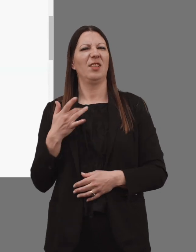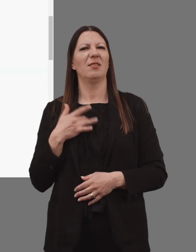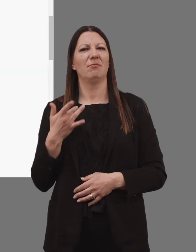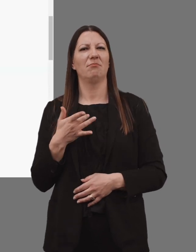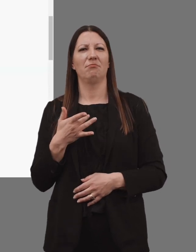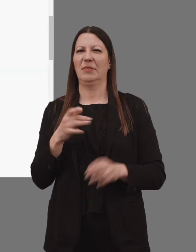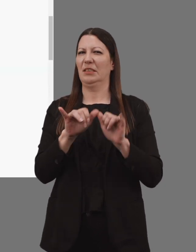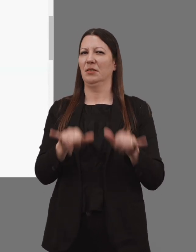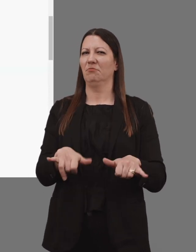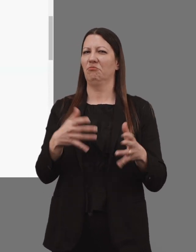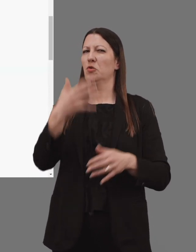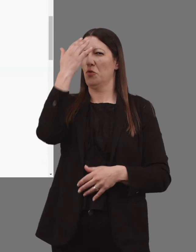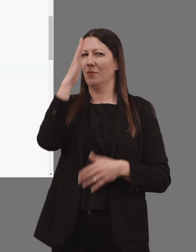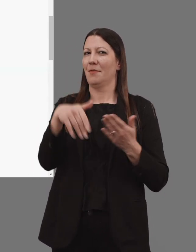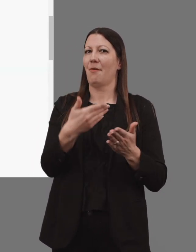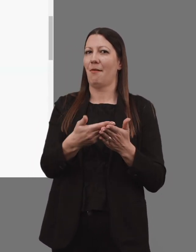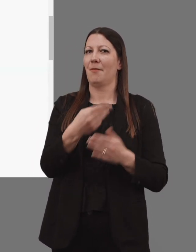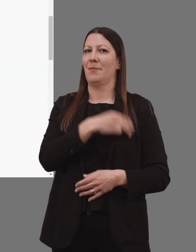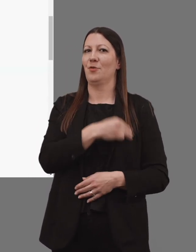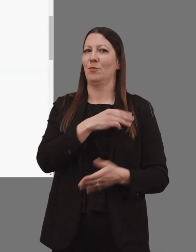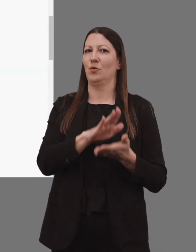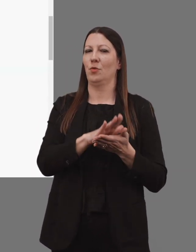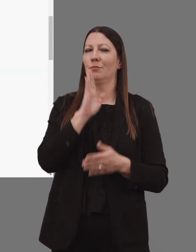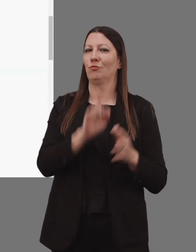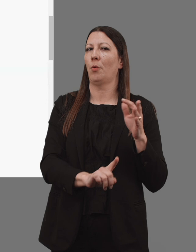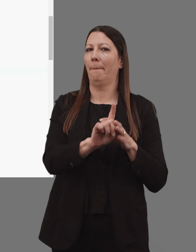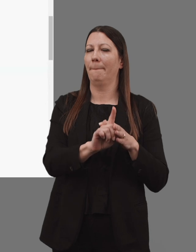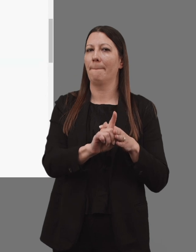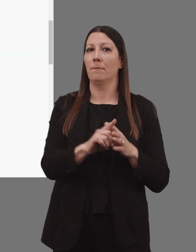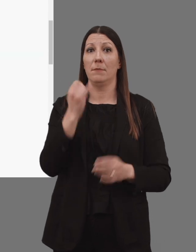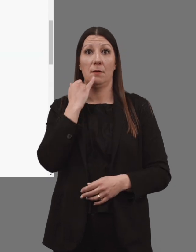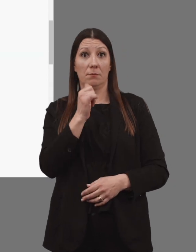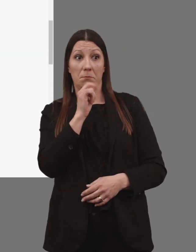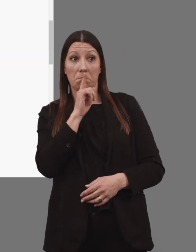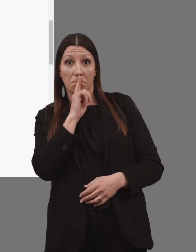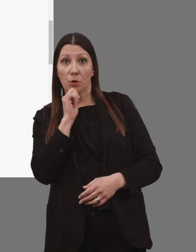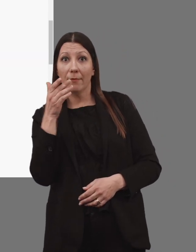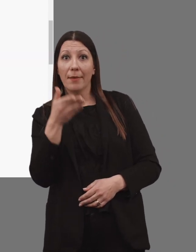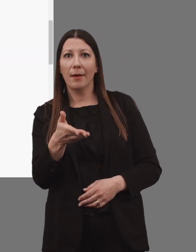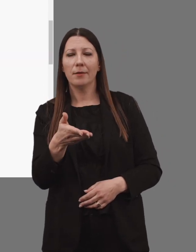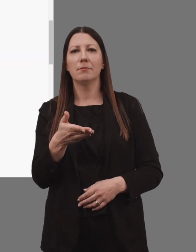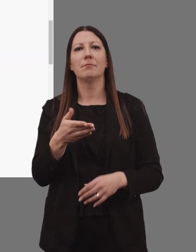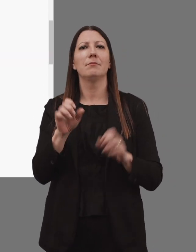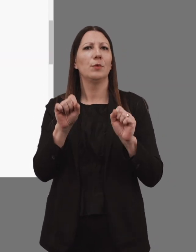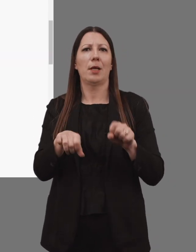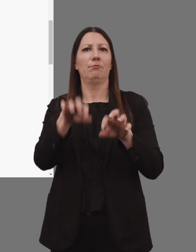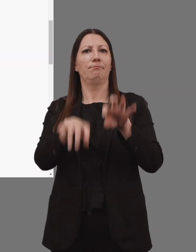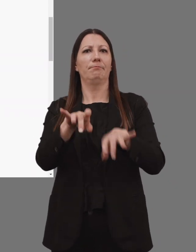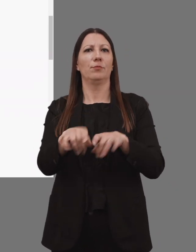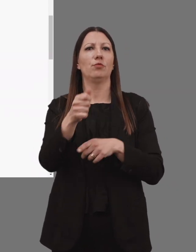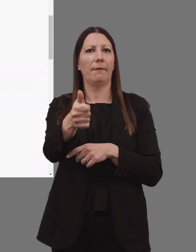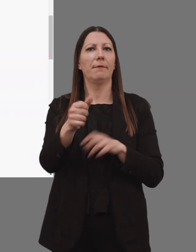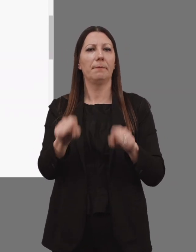should automatically populate, but if it does not, there will be an option to add your school here. So if